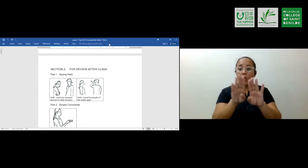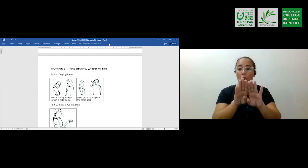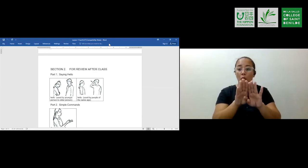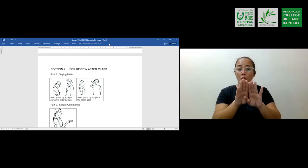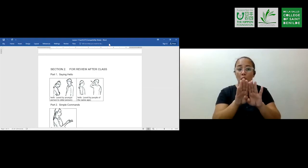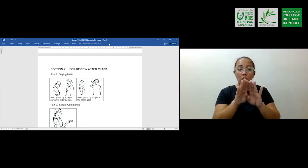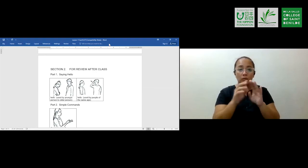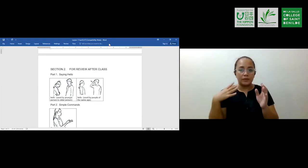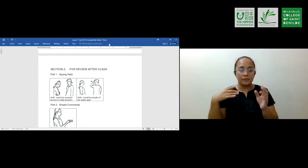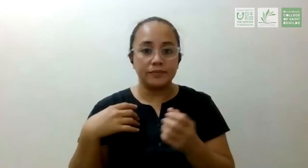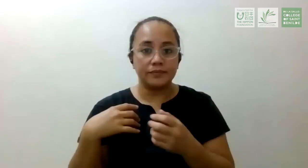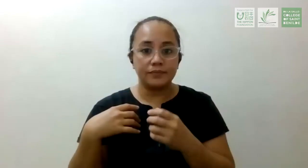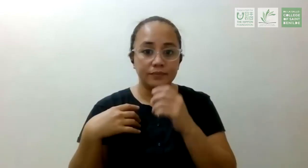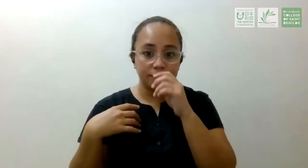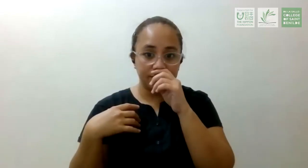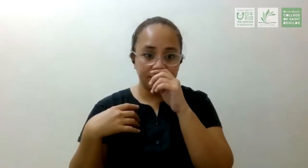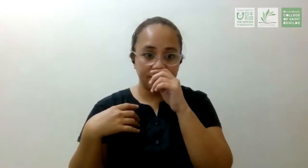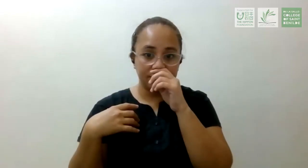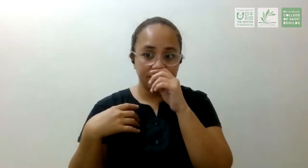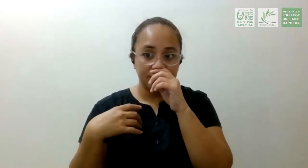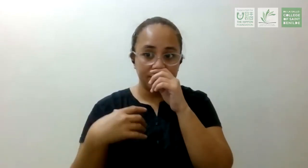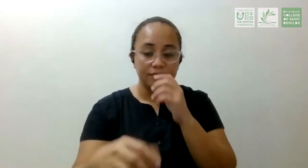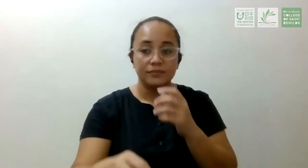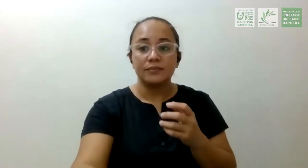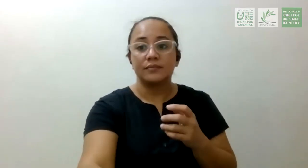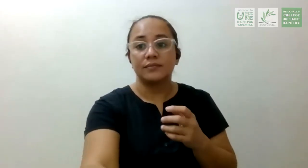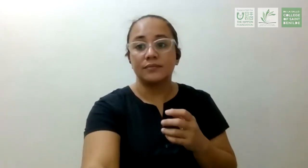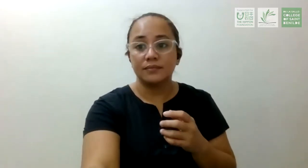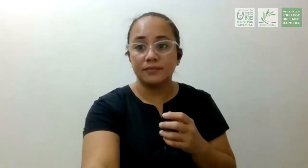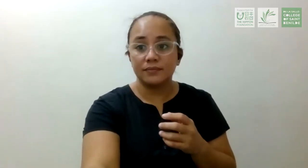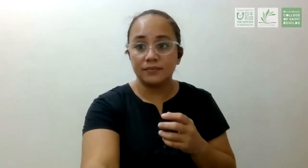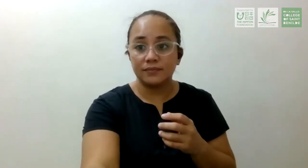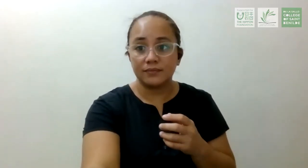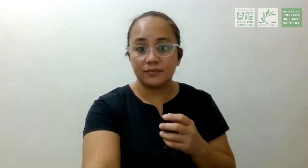me stop share. And